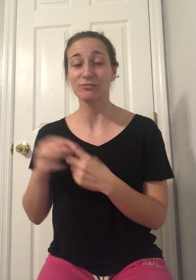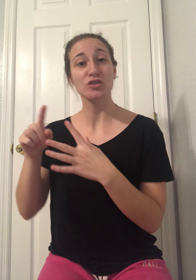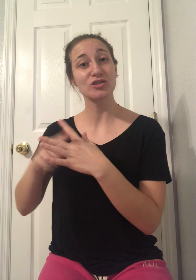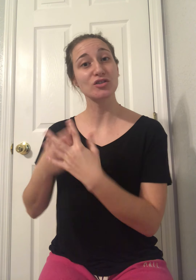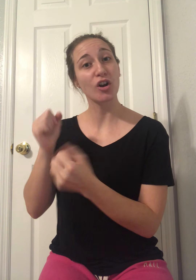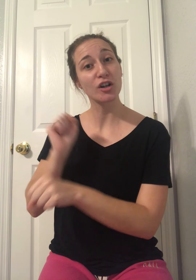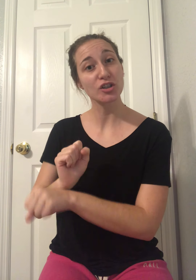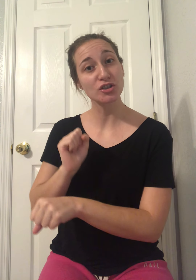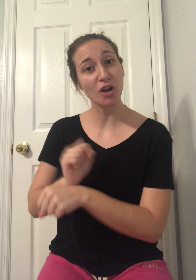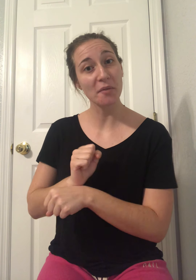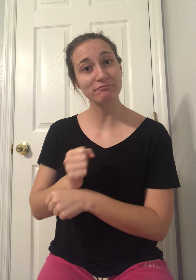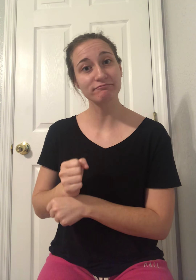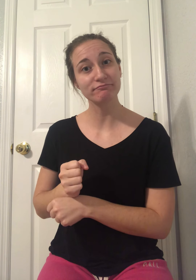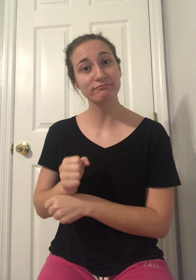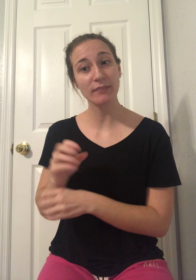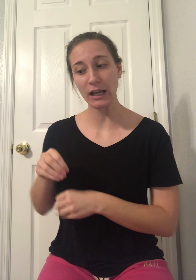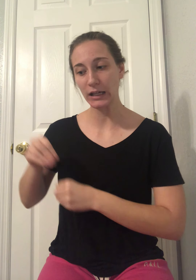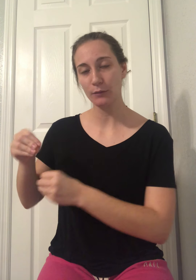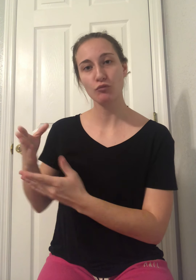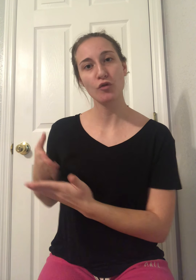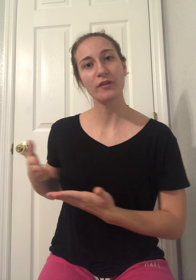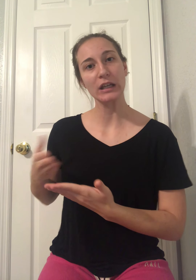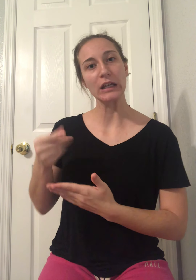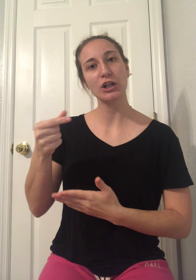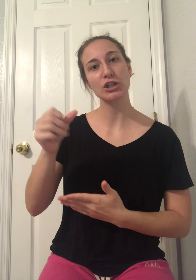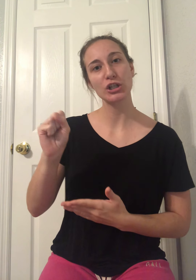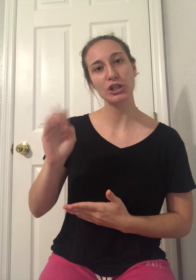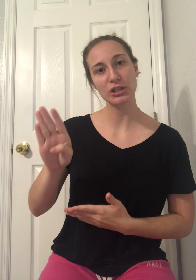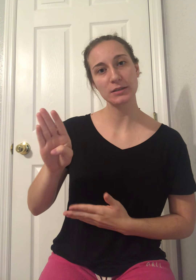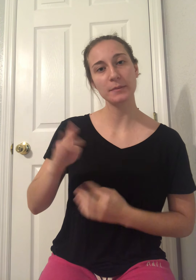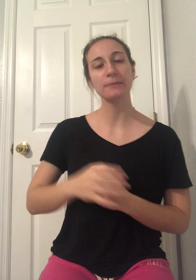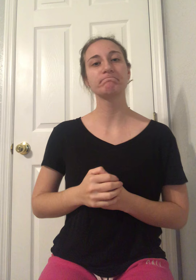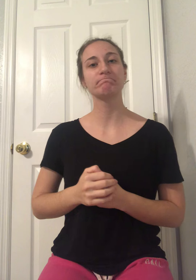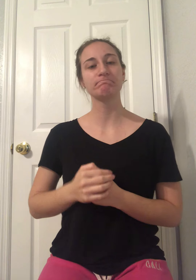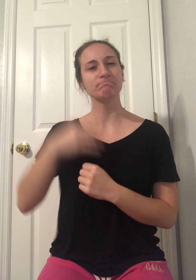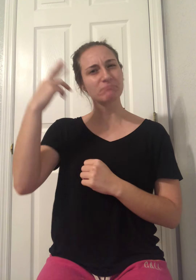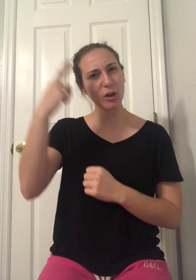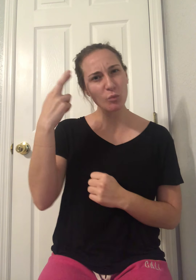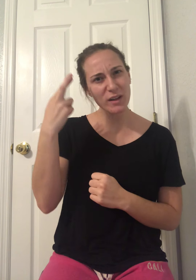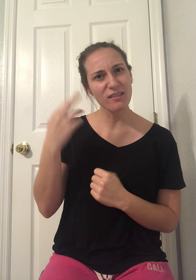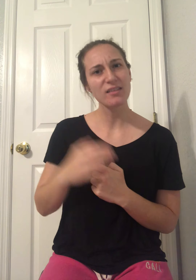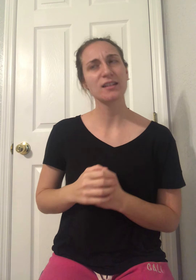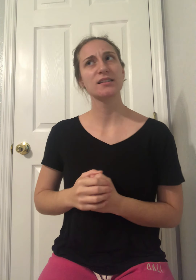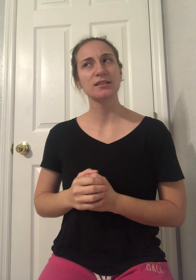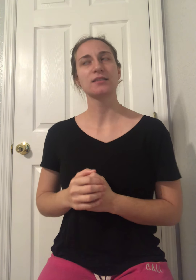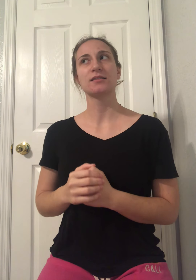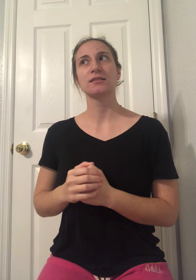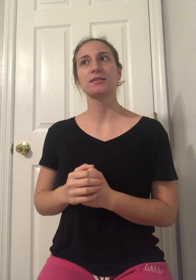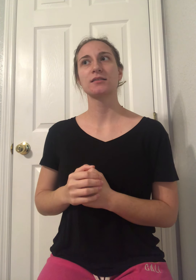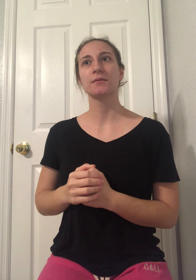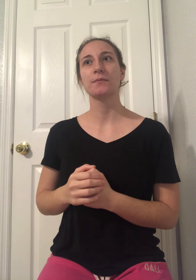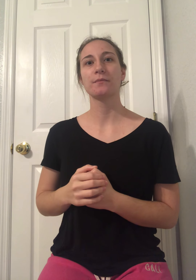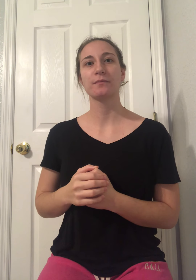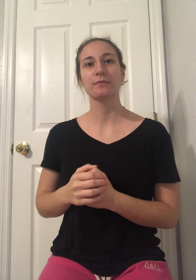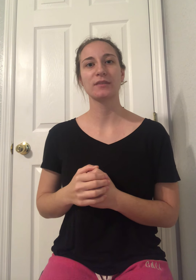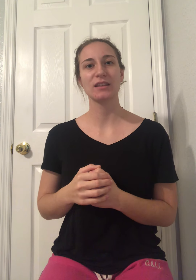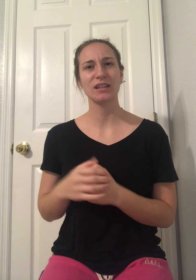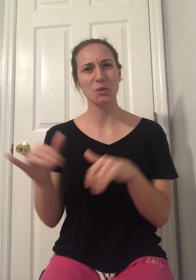here to the GSB. And I recognized there was a pattern. When I first stepped into seasons